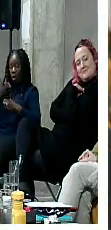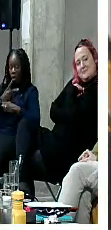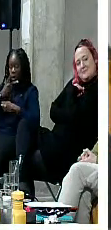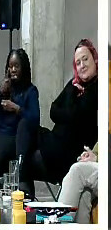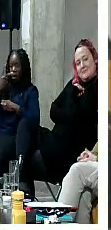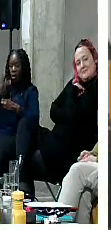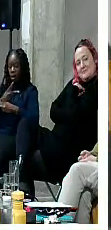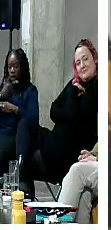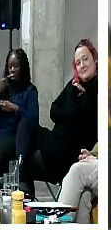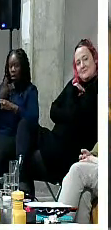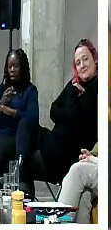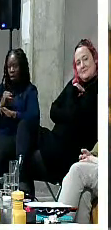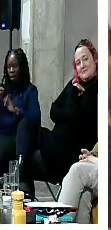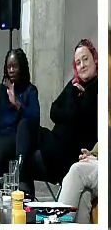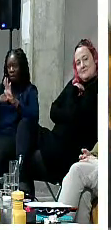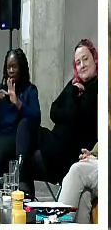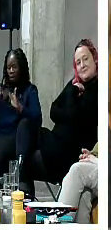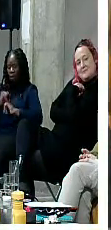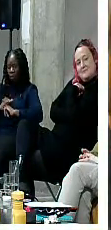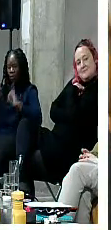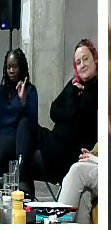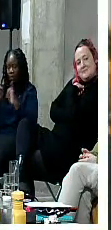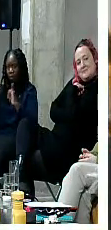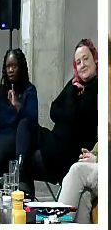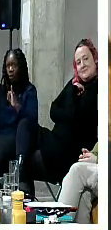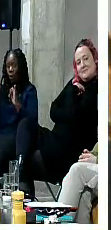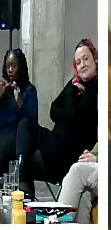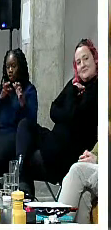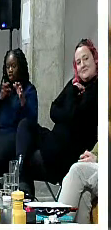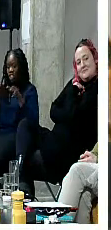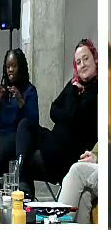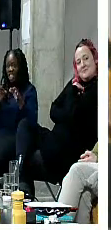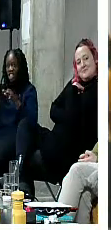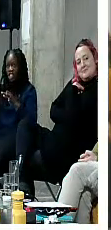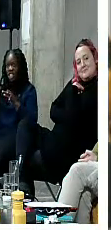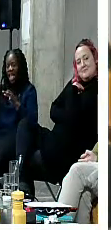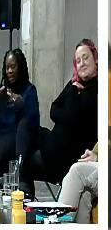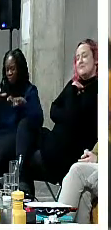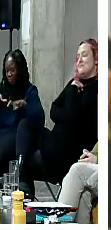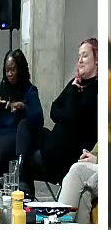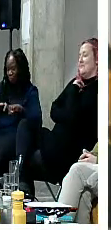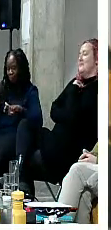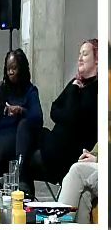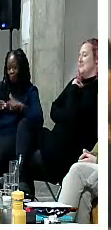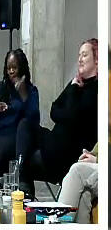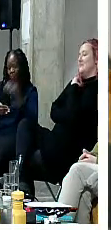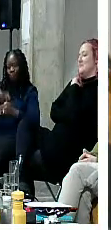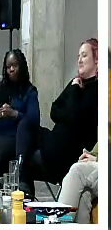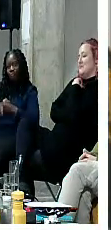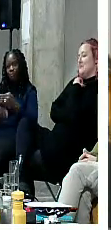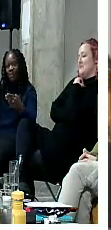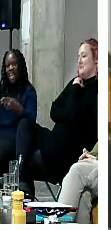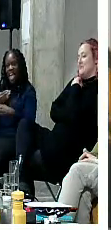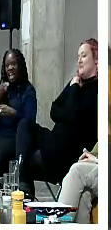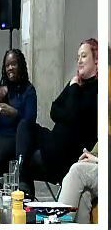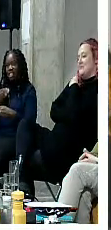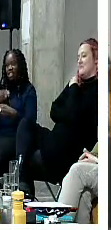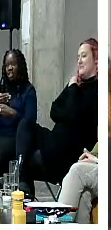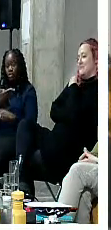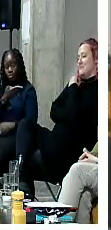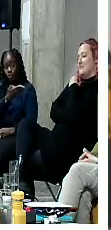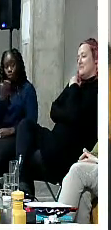of doom is strategic and persistent collective action. And I think you've all spoken to that